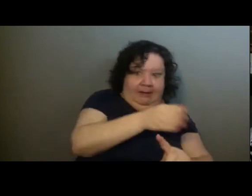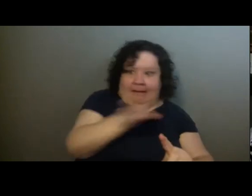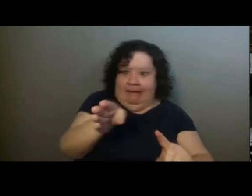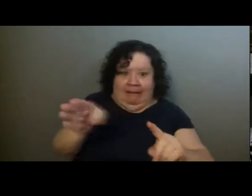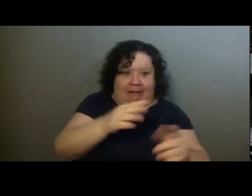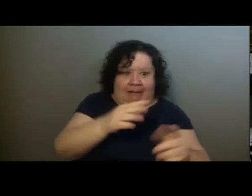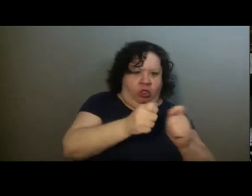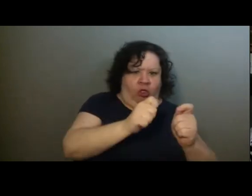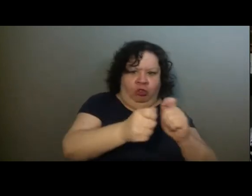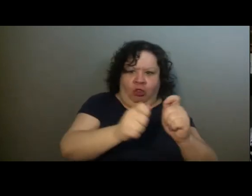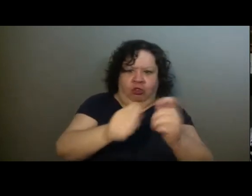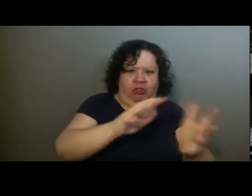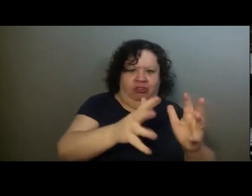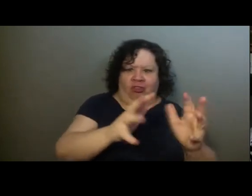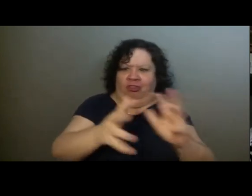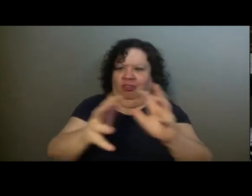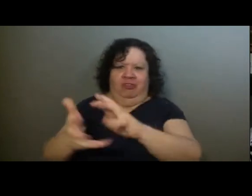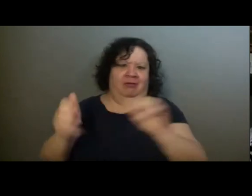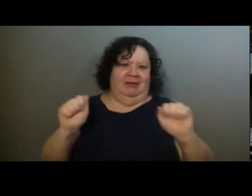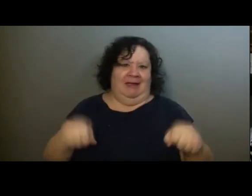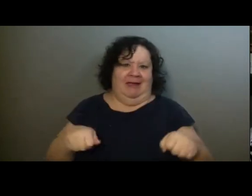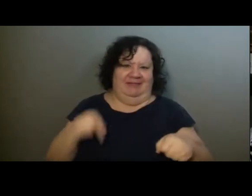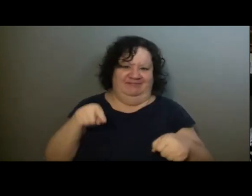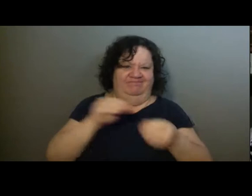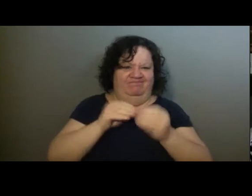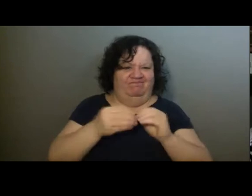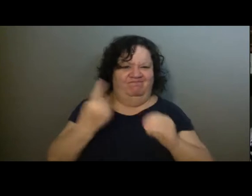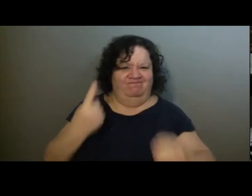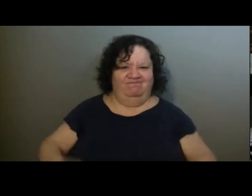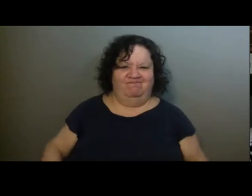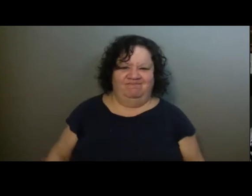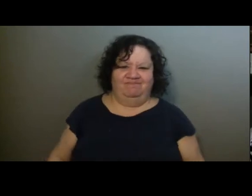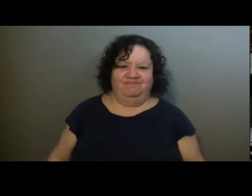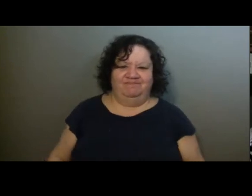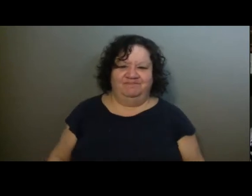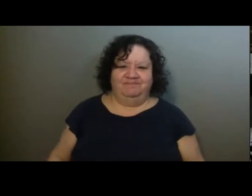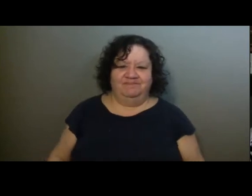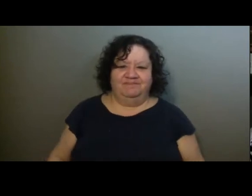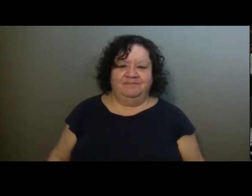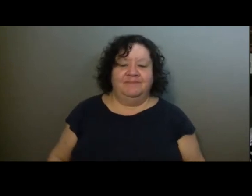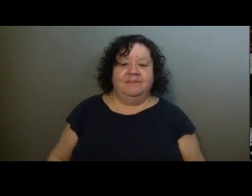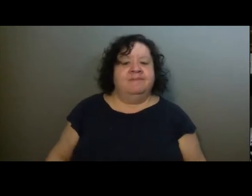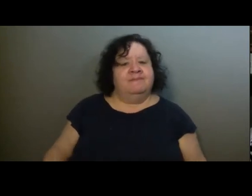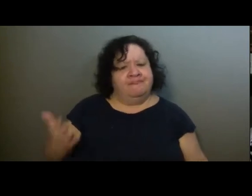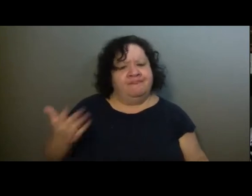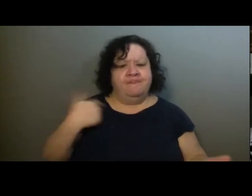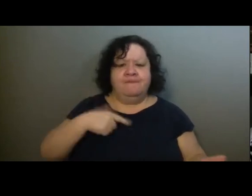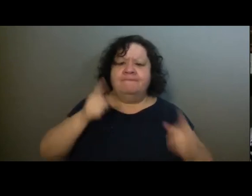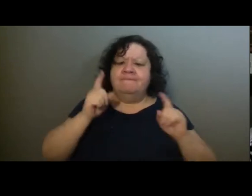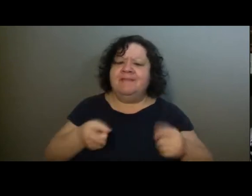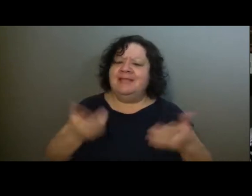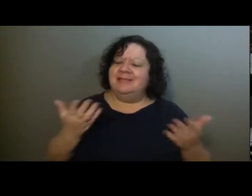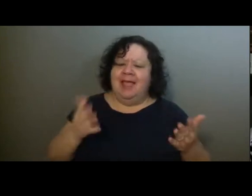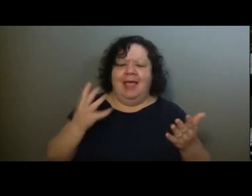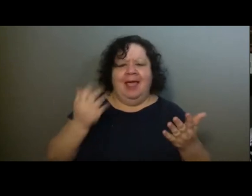in the statement just before this, is setting up groups. Those are formal setting groups. The lived experience